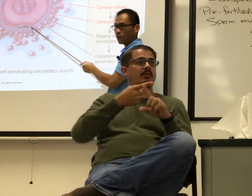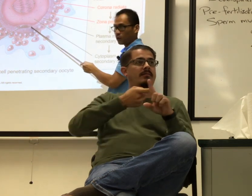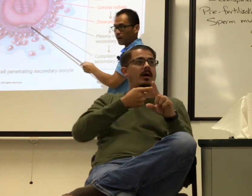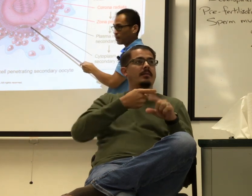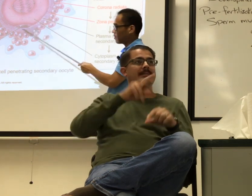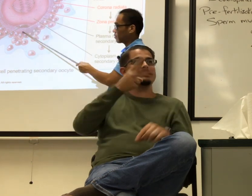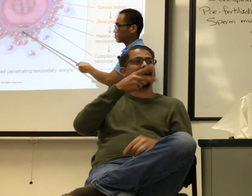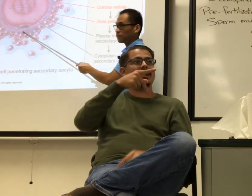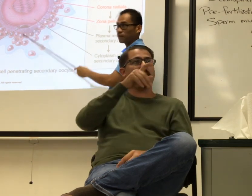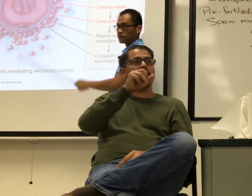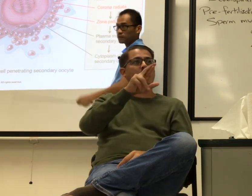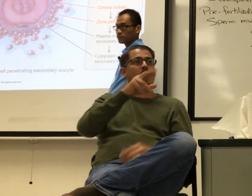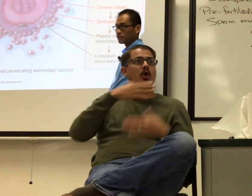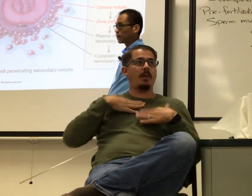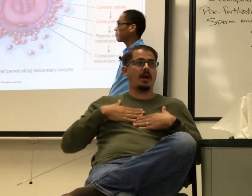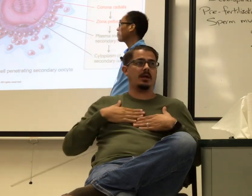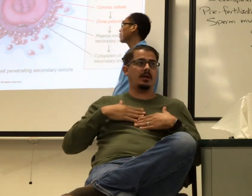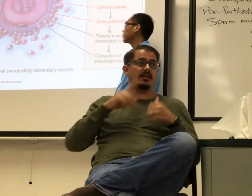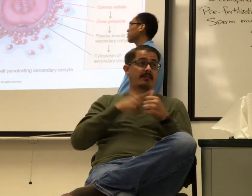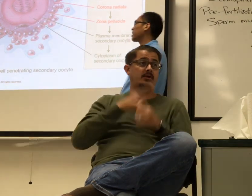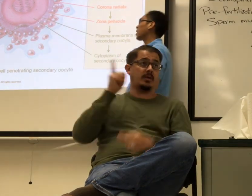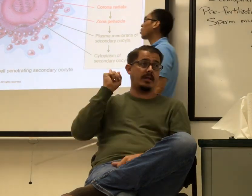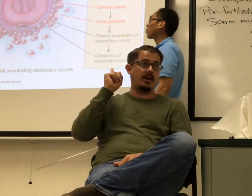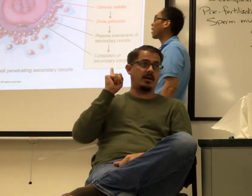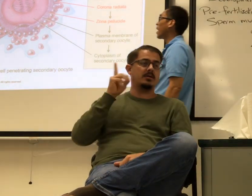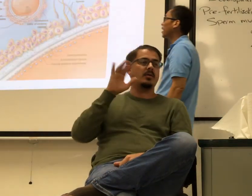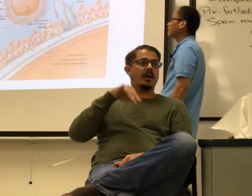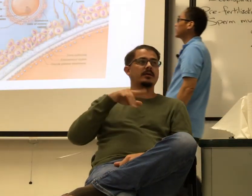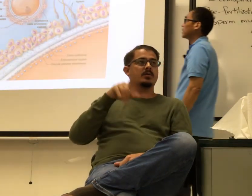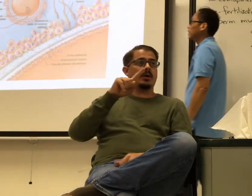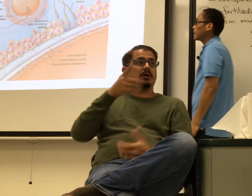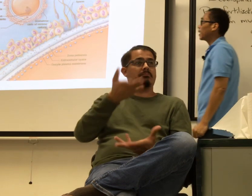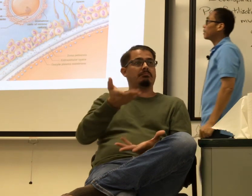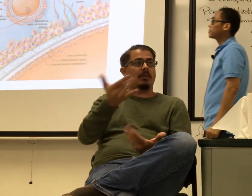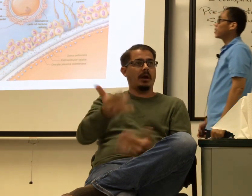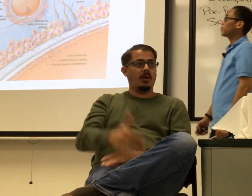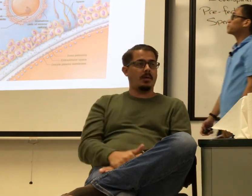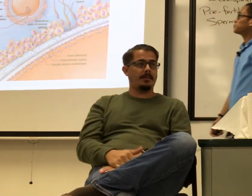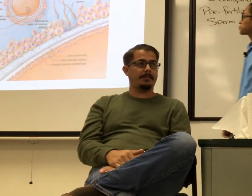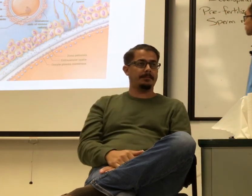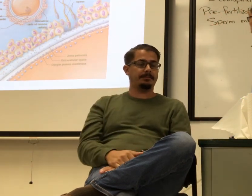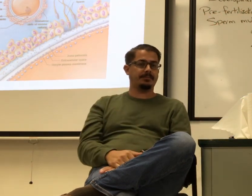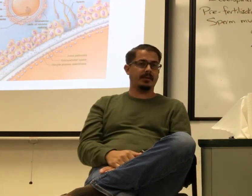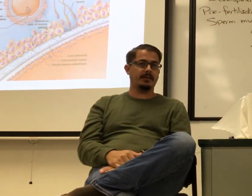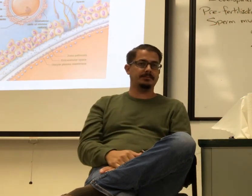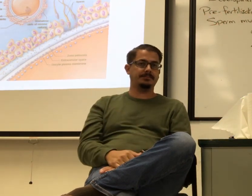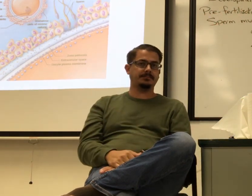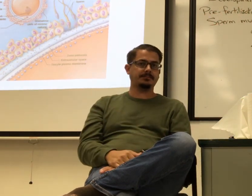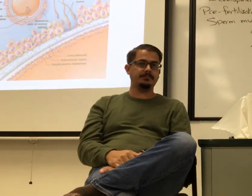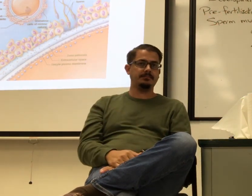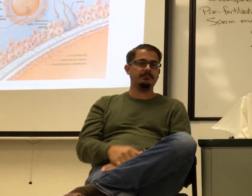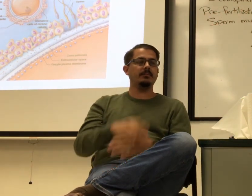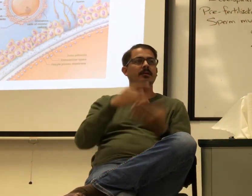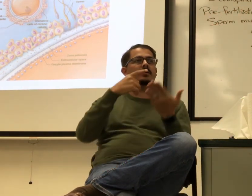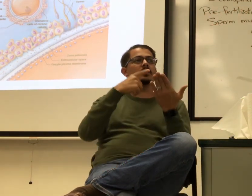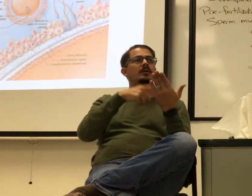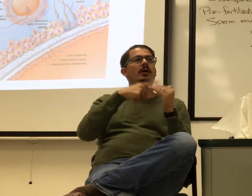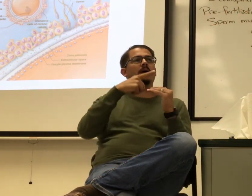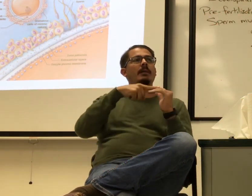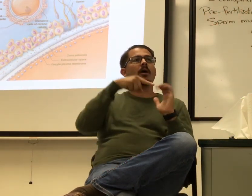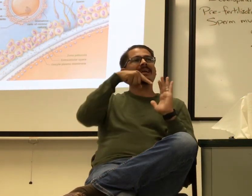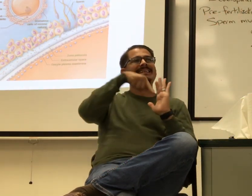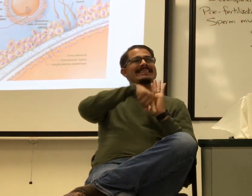the second polar body. There's the first. Okay, so that's kind of where we're at. So I talked about the details